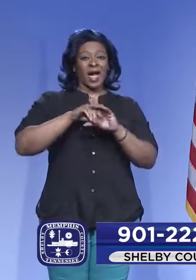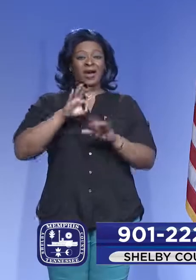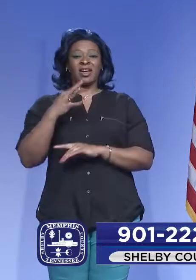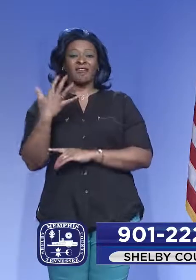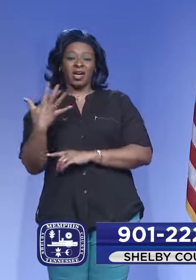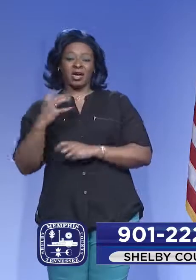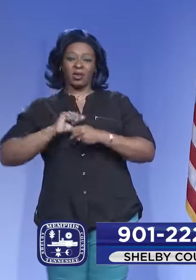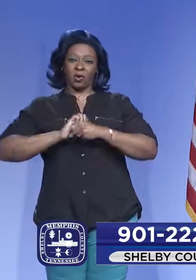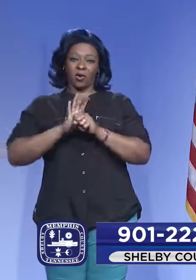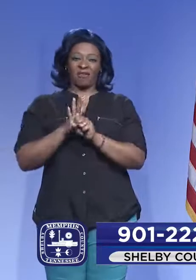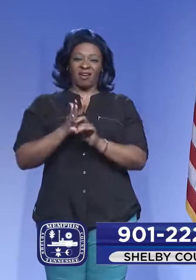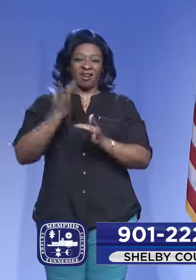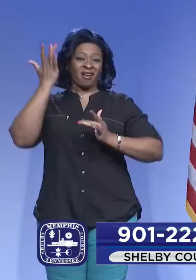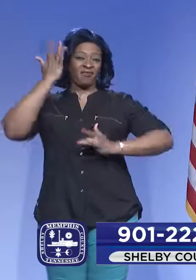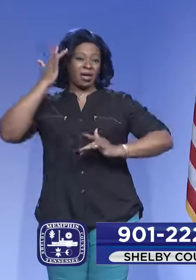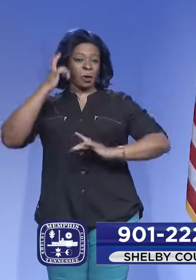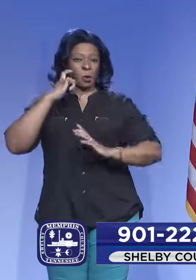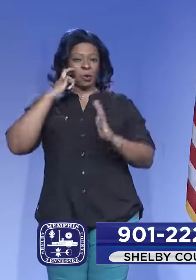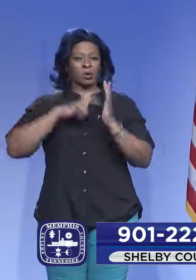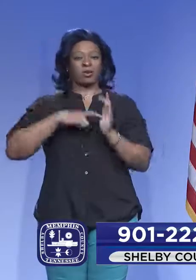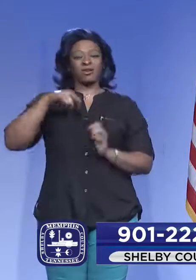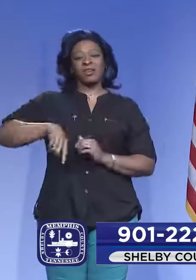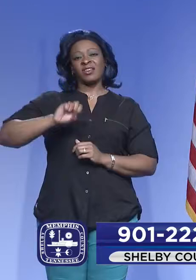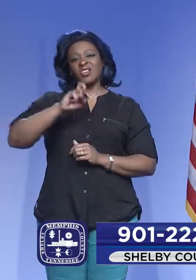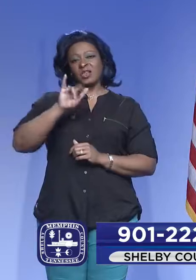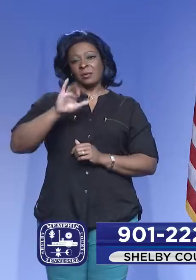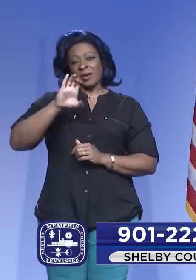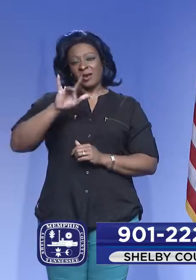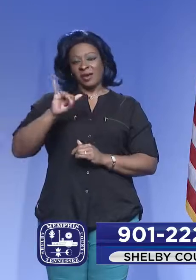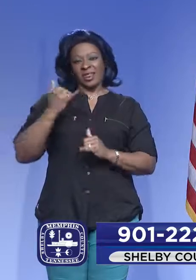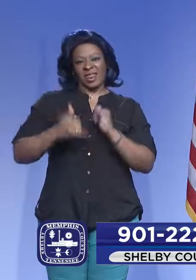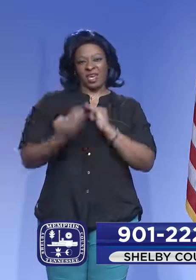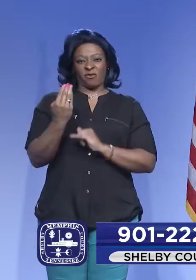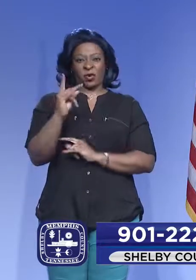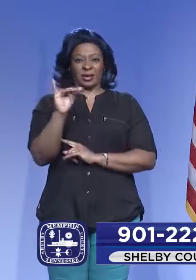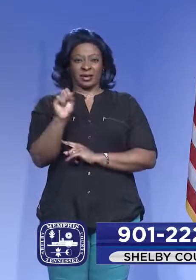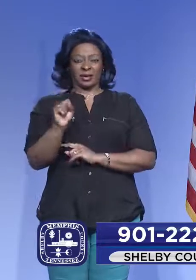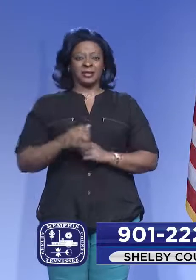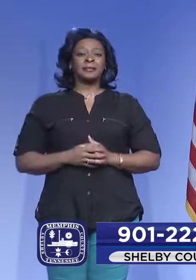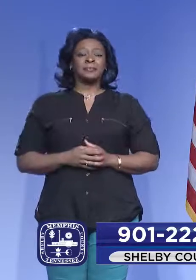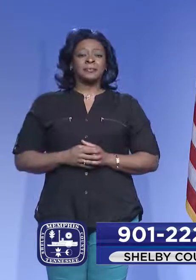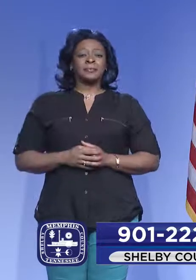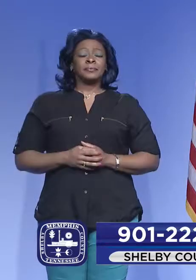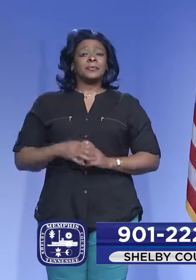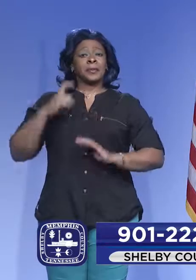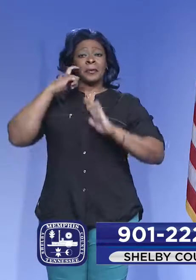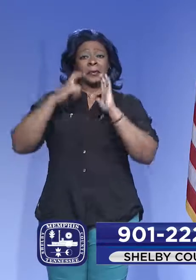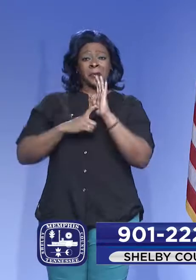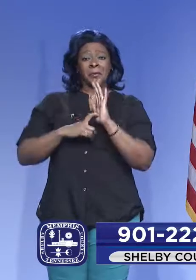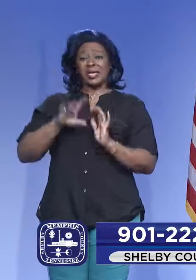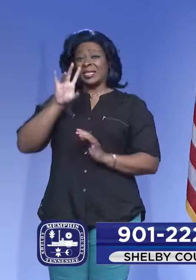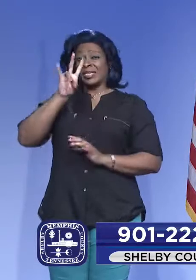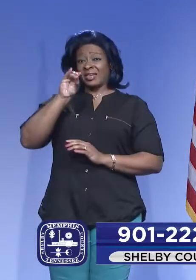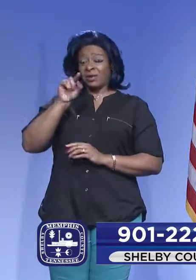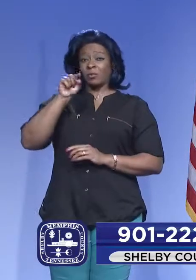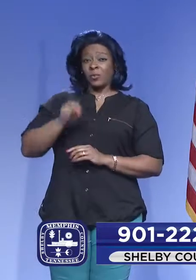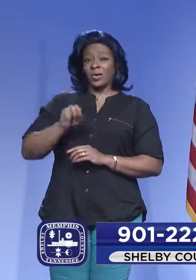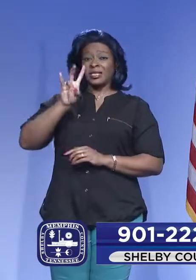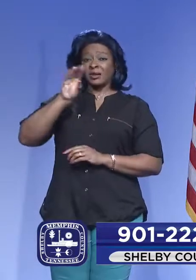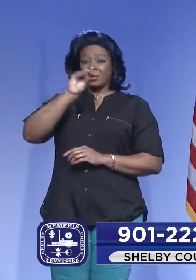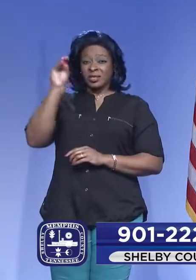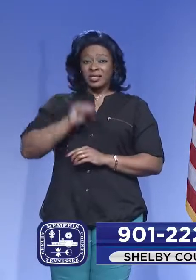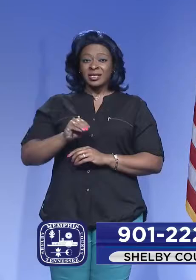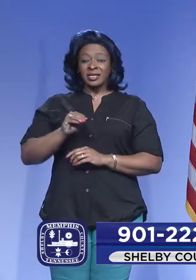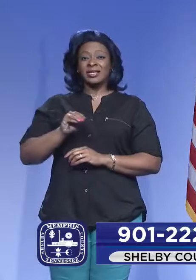of the COVID infections that we've seen in Shelby County in the last 14 days. We've also seen that 70.7%